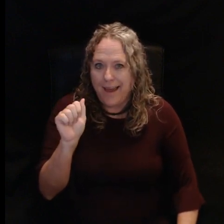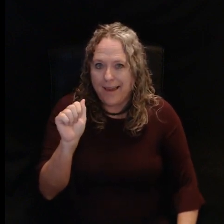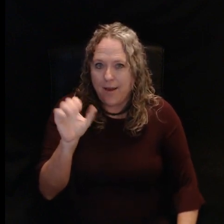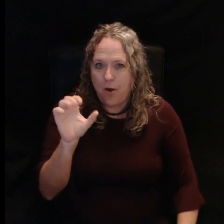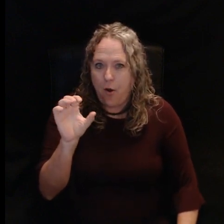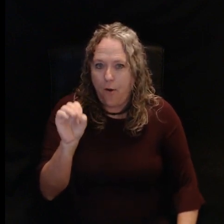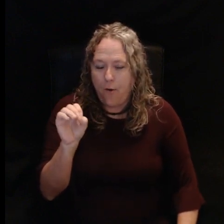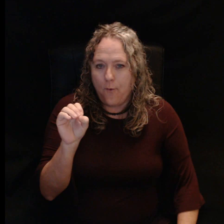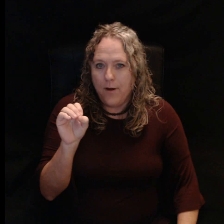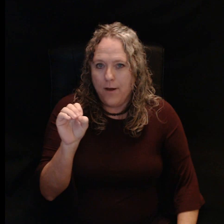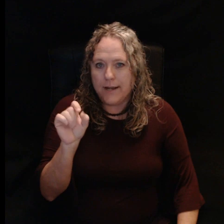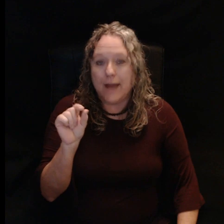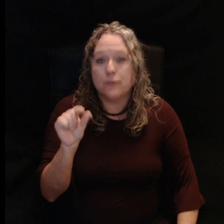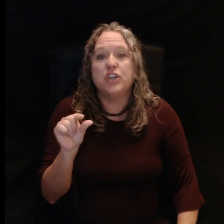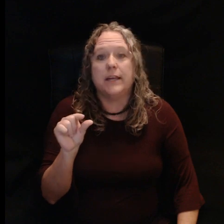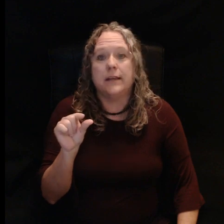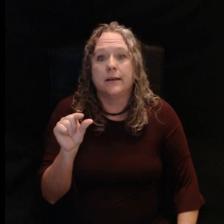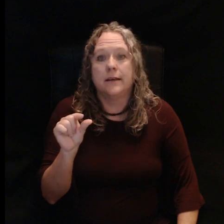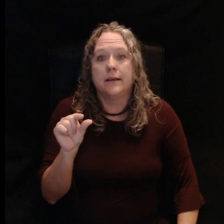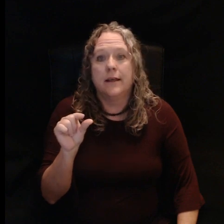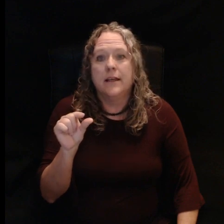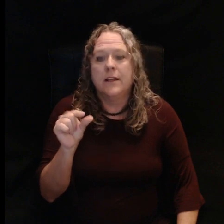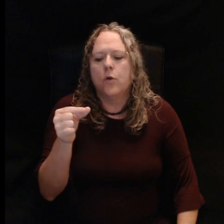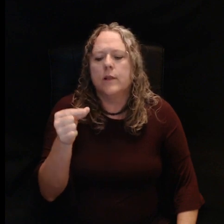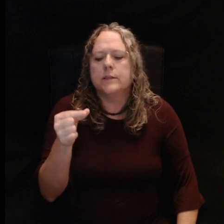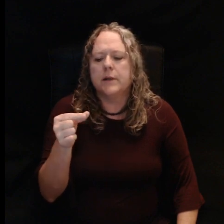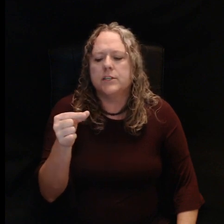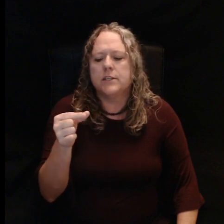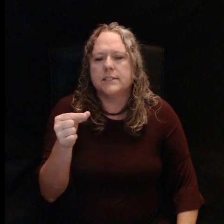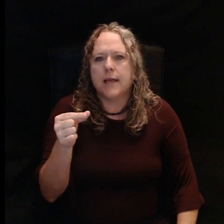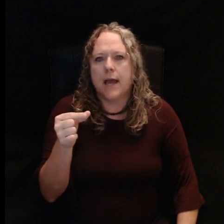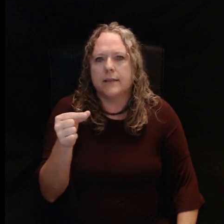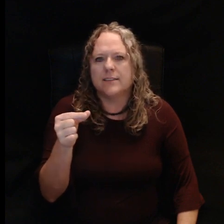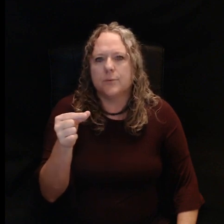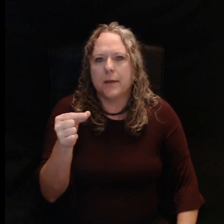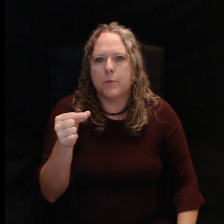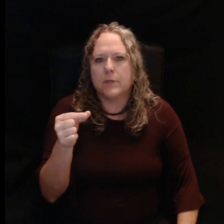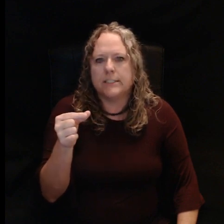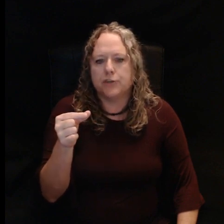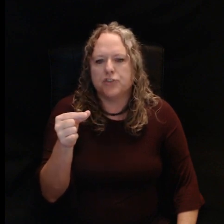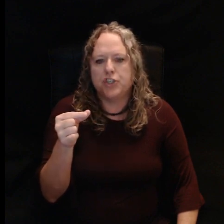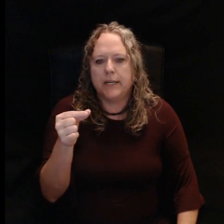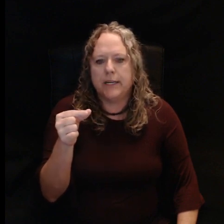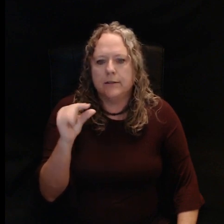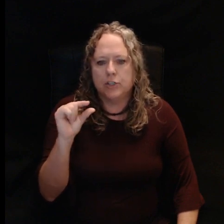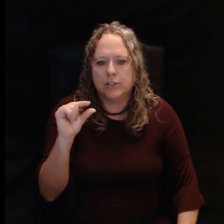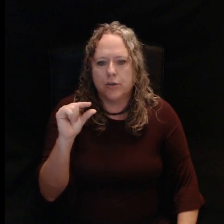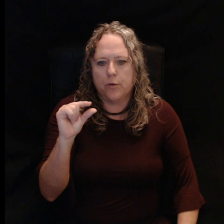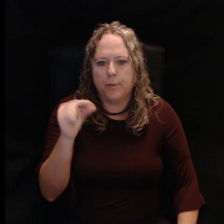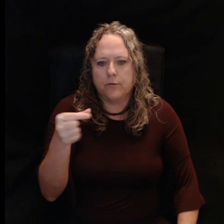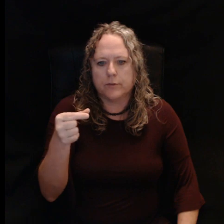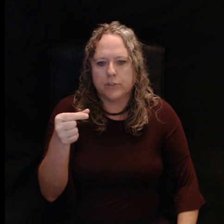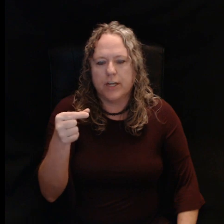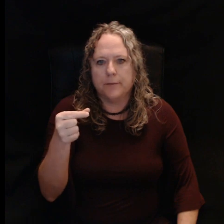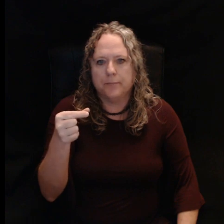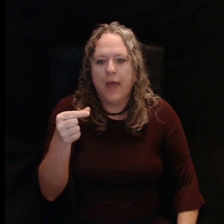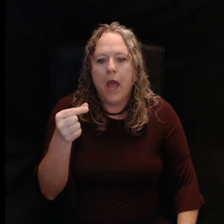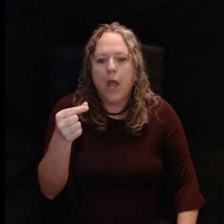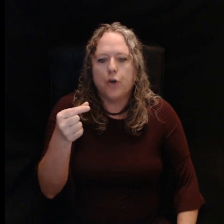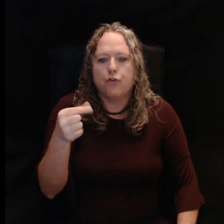A, O. Now G. Let's put it to the side because it'll make it much easier. G, just a little bit. G.